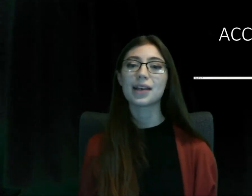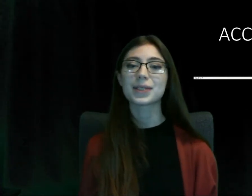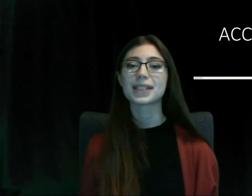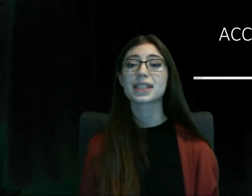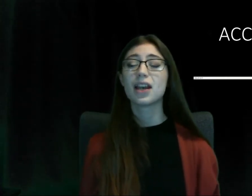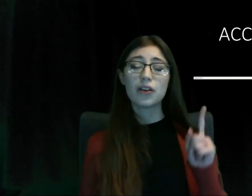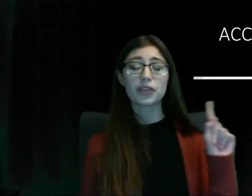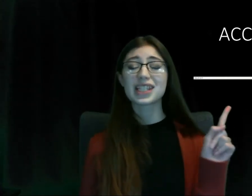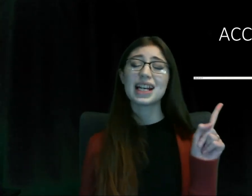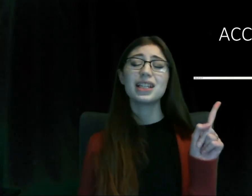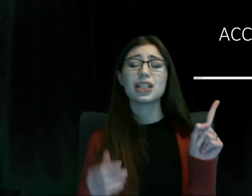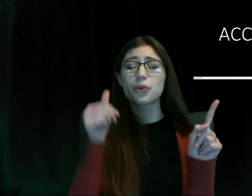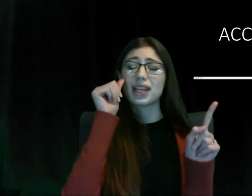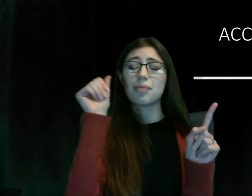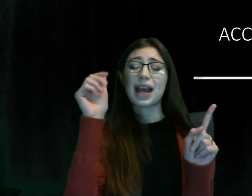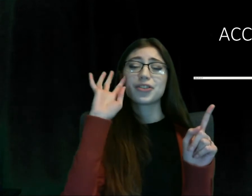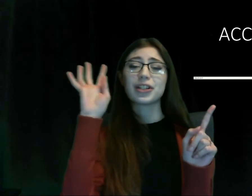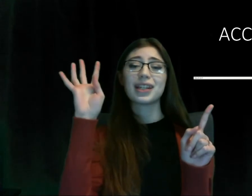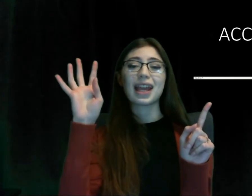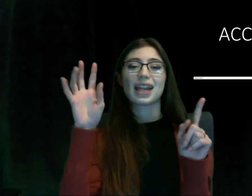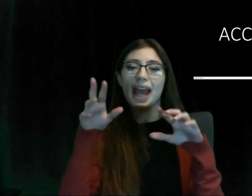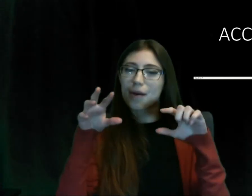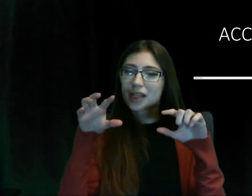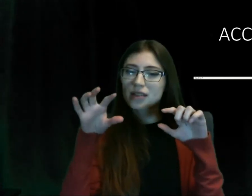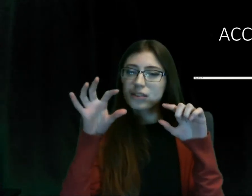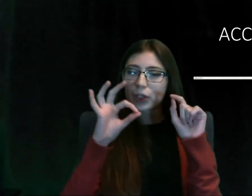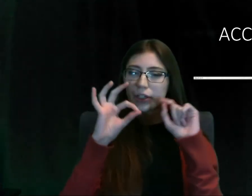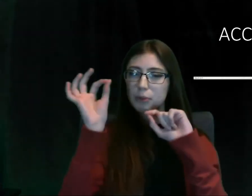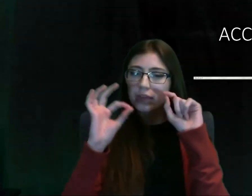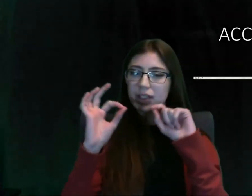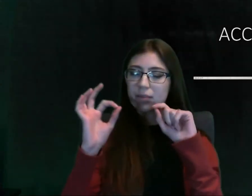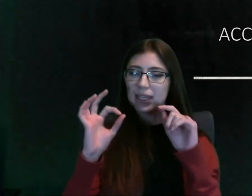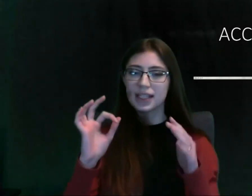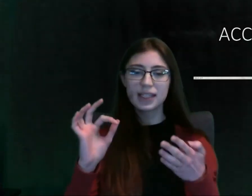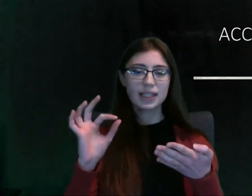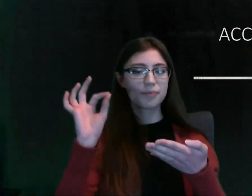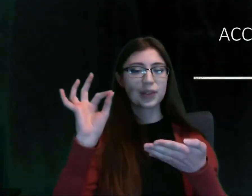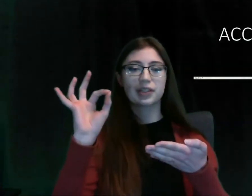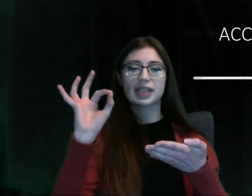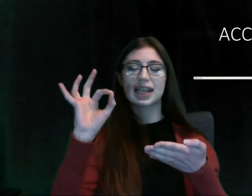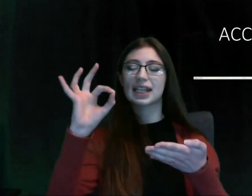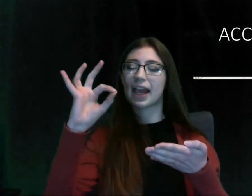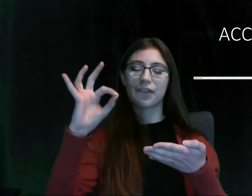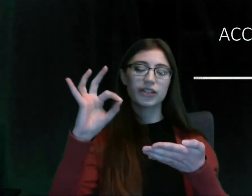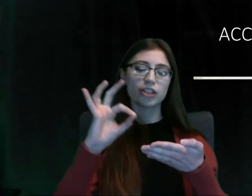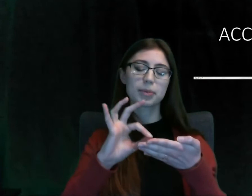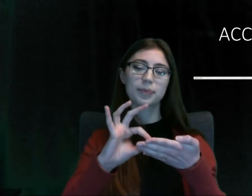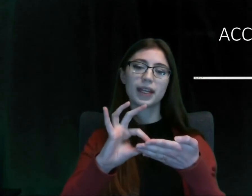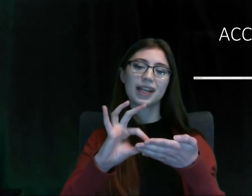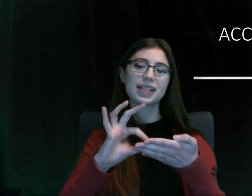Accountant. For this sign, you can imagine an abacus where you're moving the beads. You're going to take an F hand shape and slide